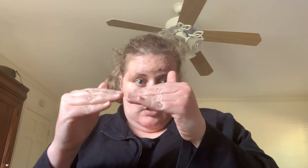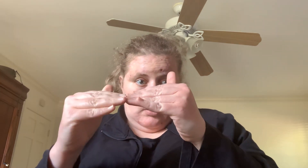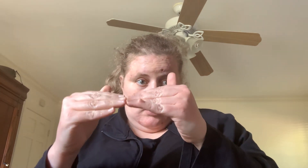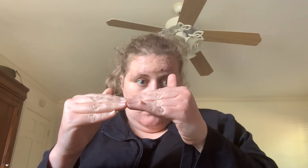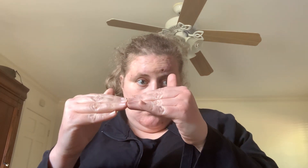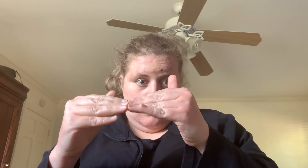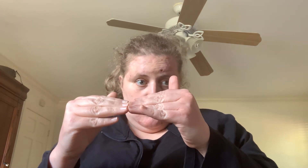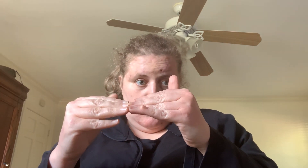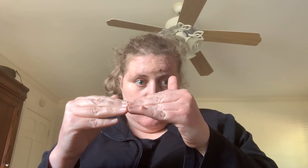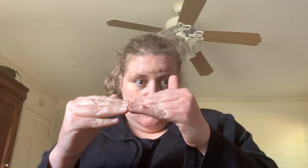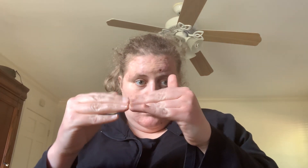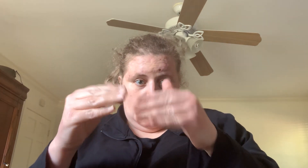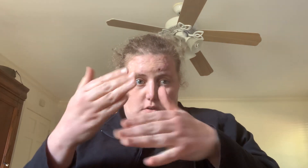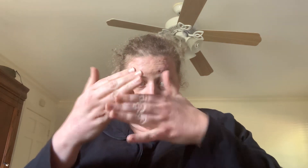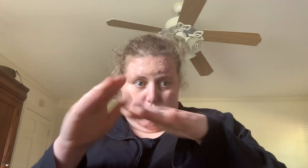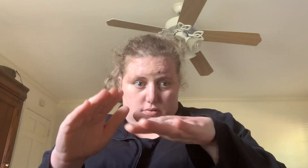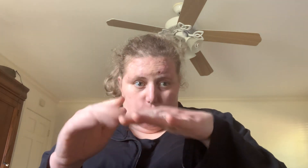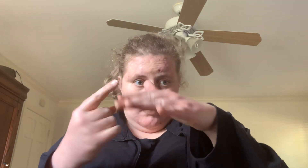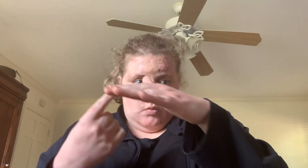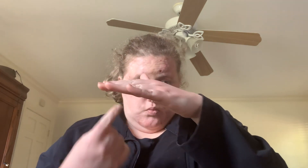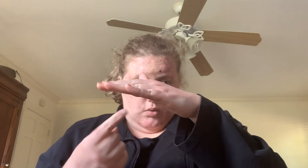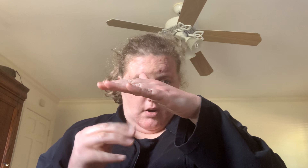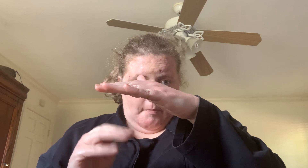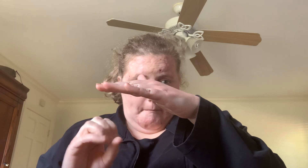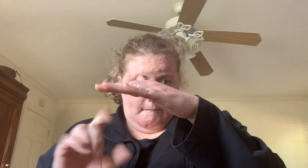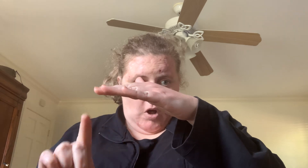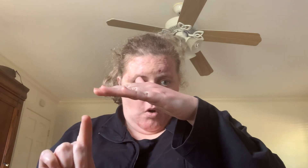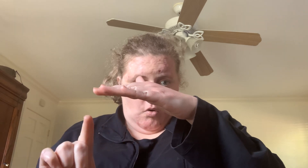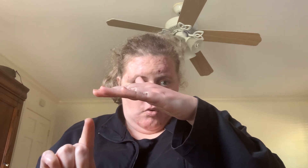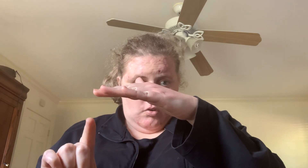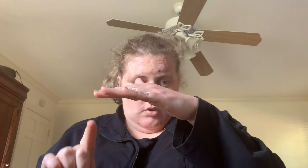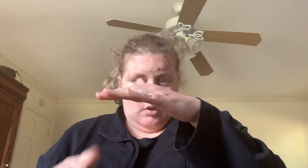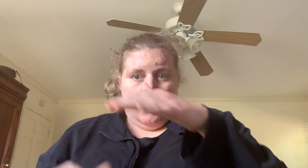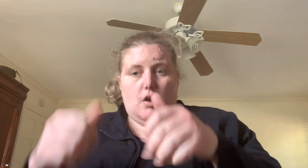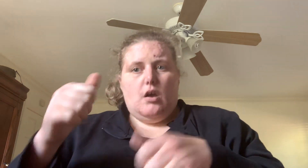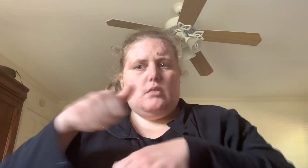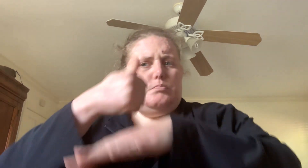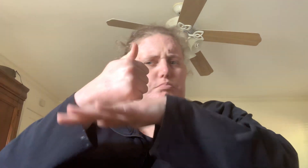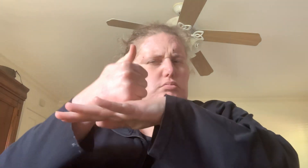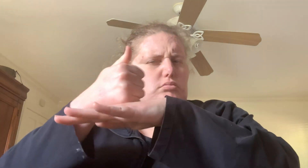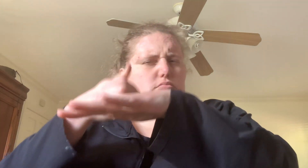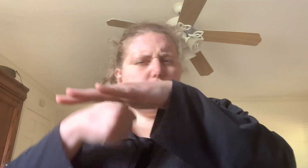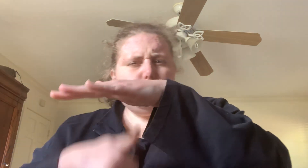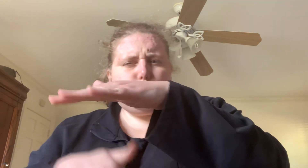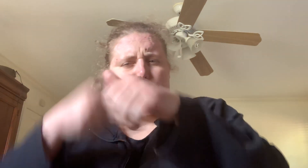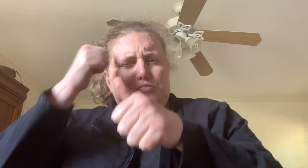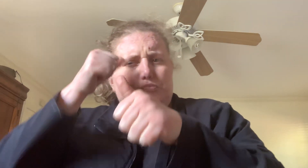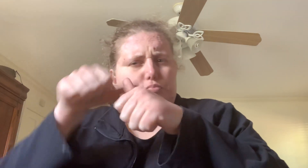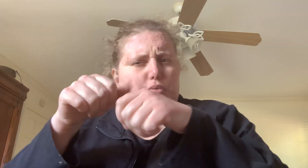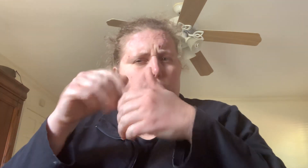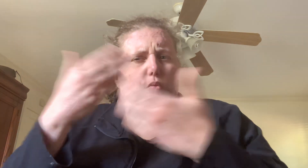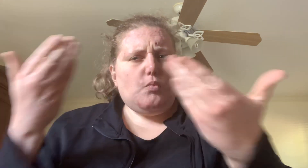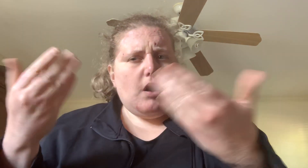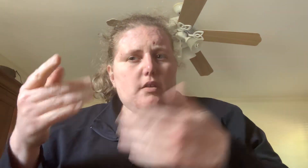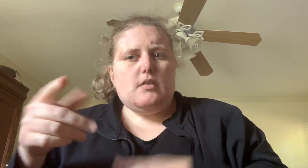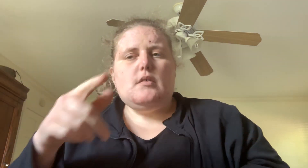to always remember what goes on top and what goes on the bottom, you have to kind of remember, what do you want your